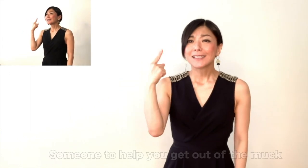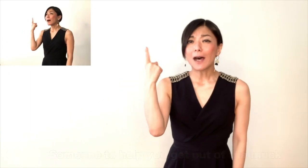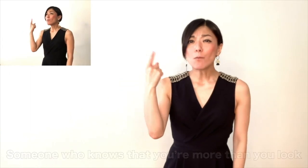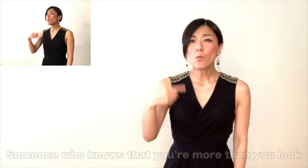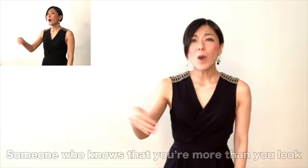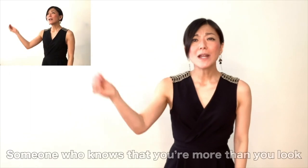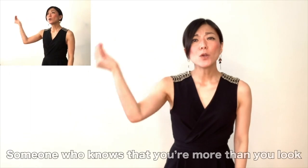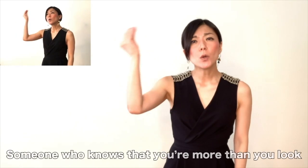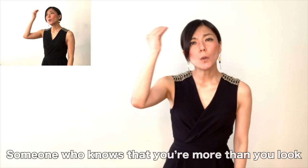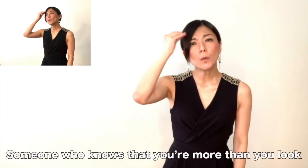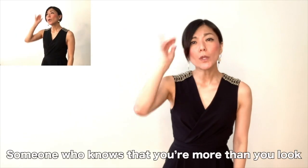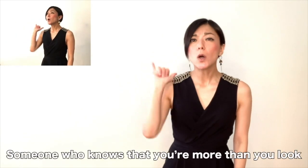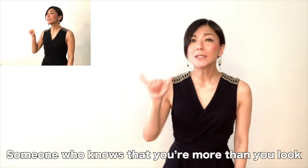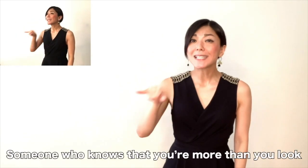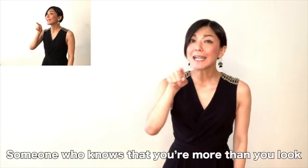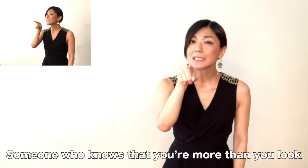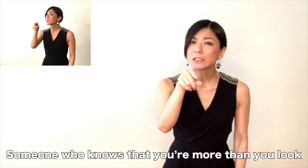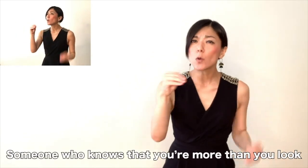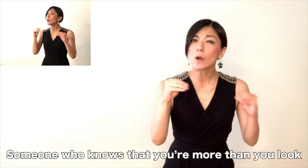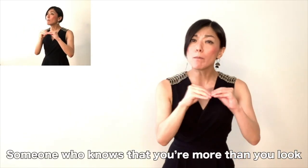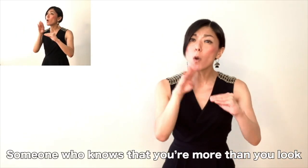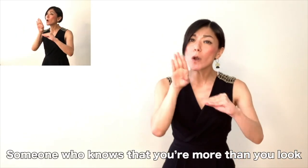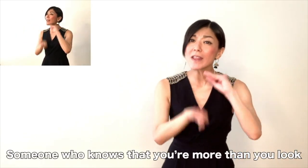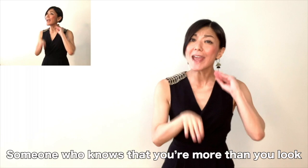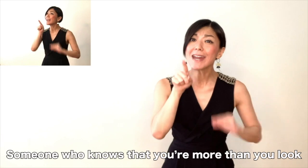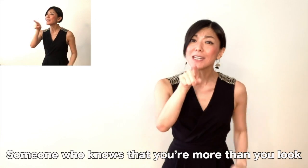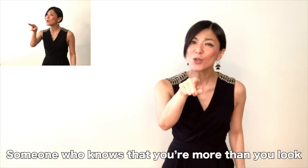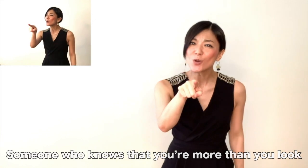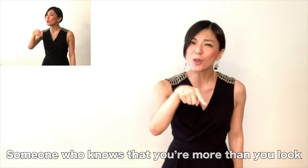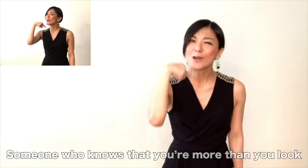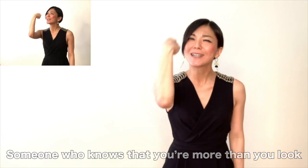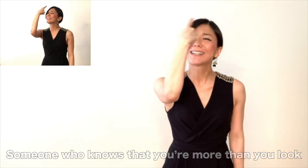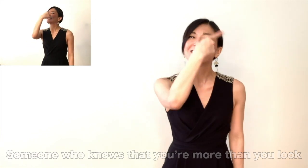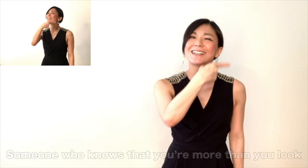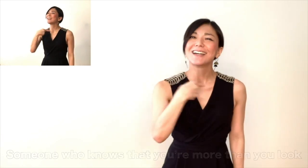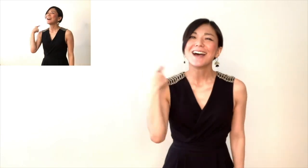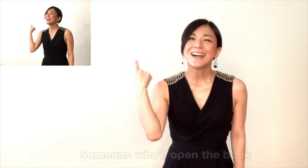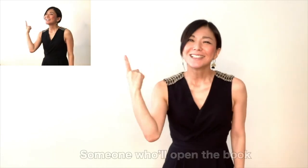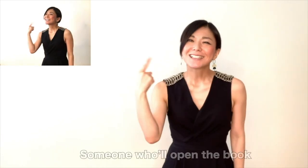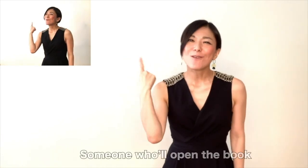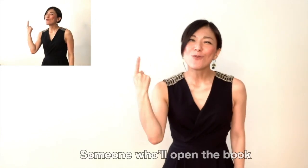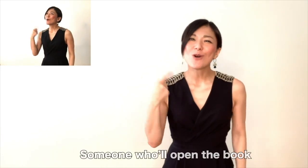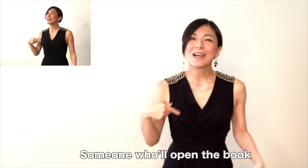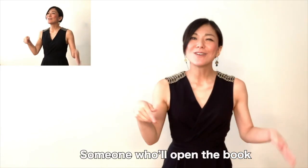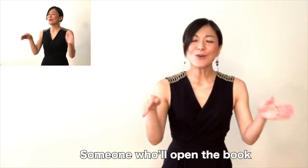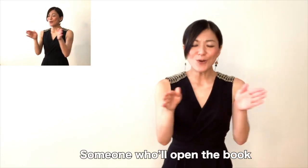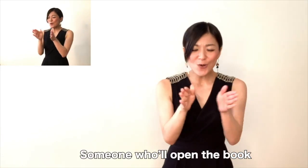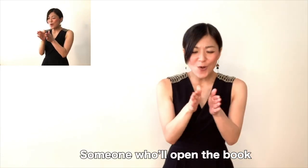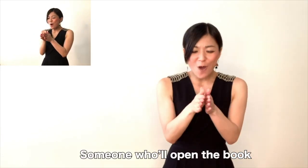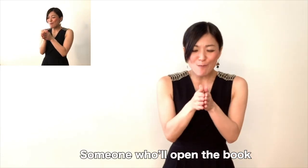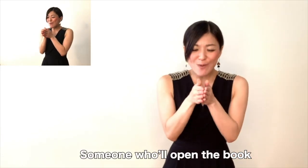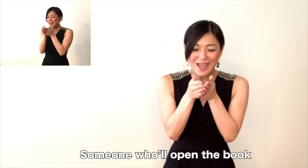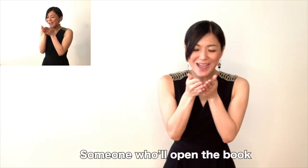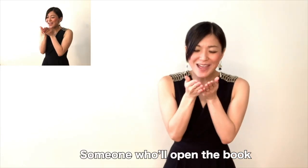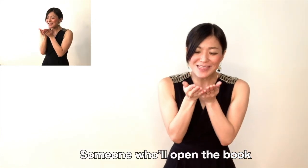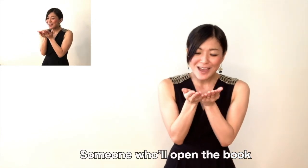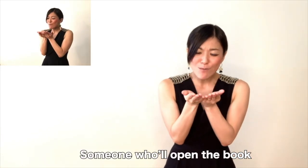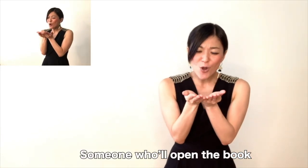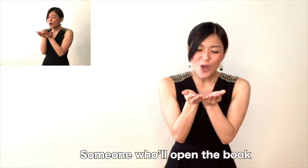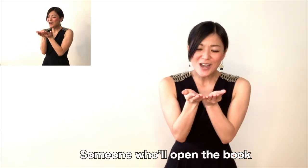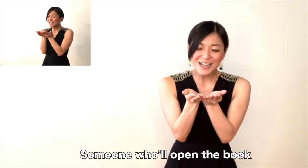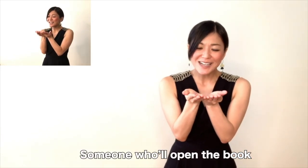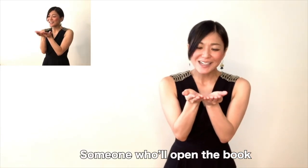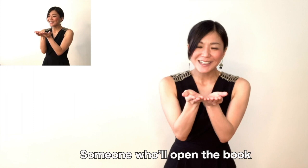Someone who knows that you're more than you look Someone who'll open